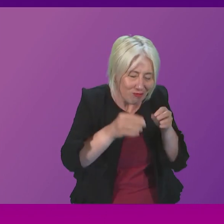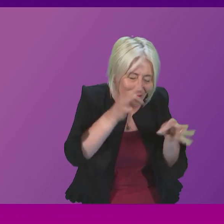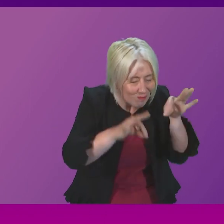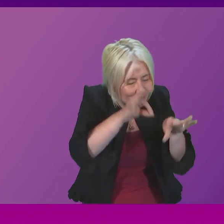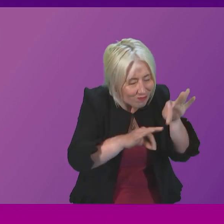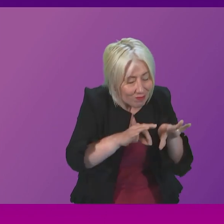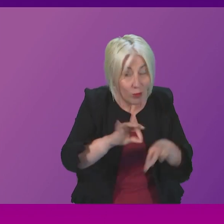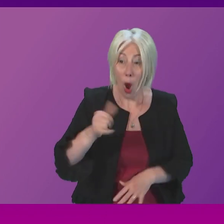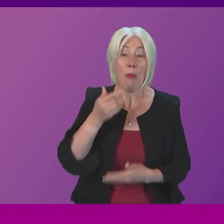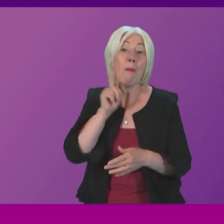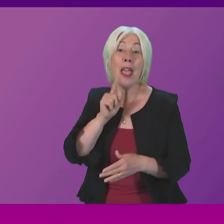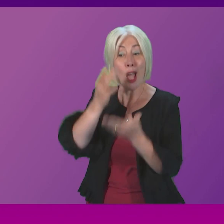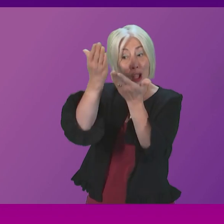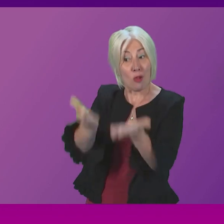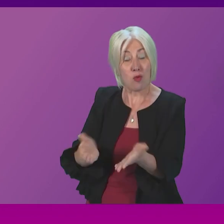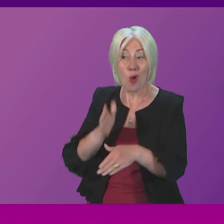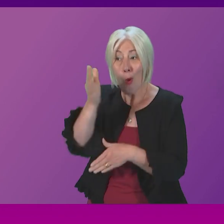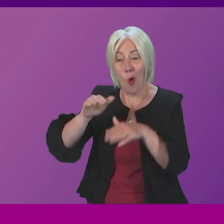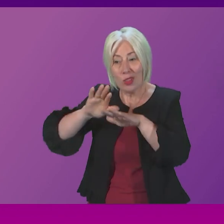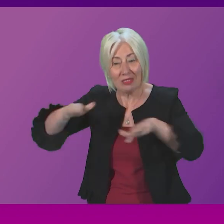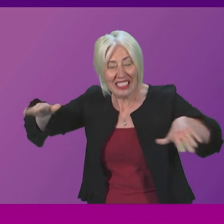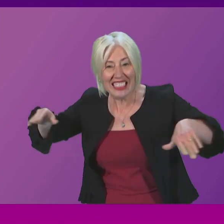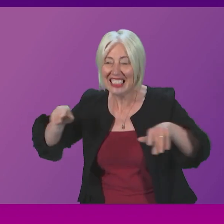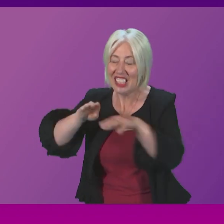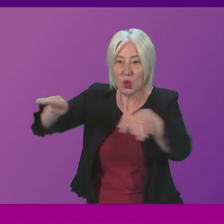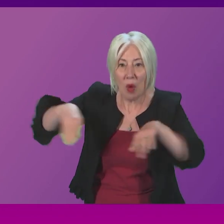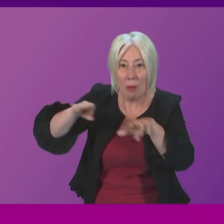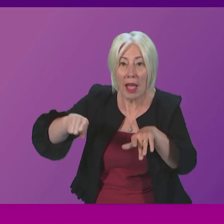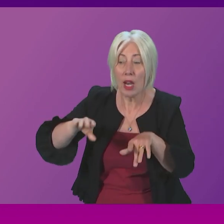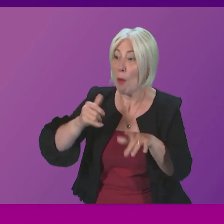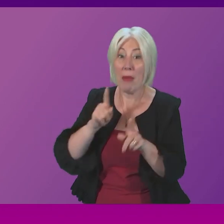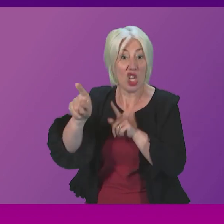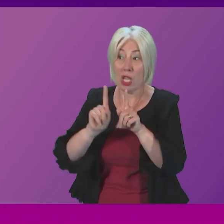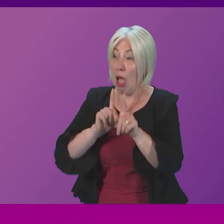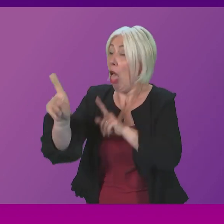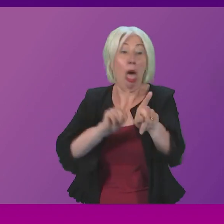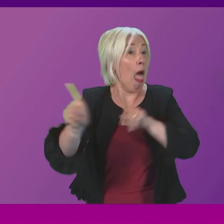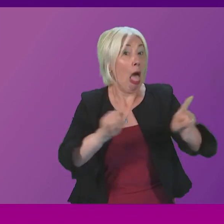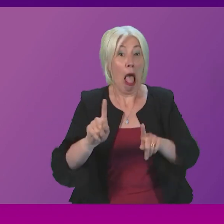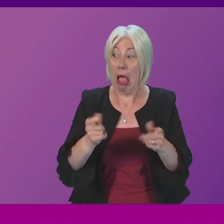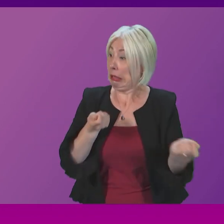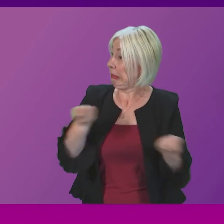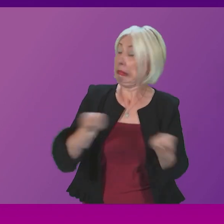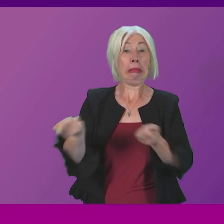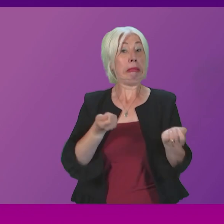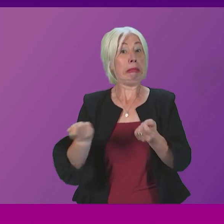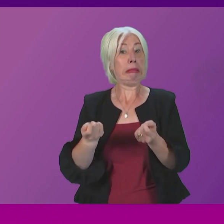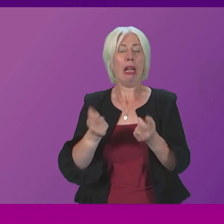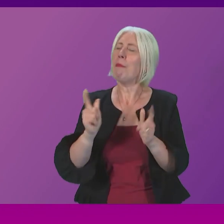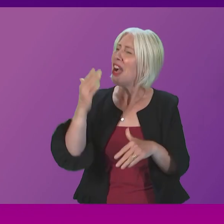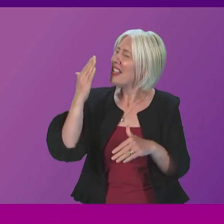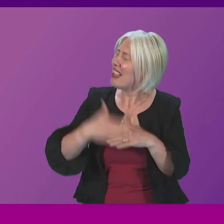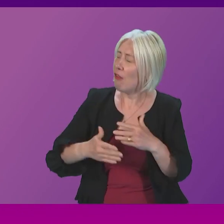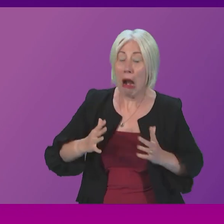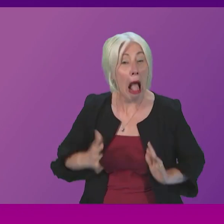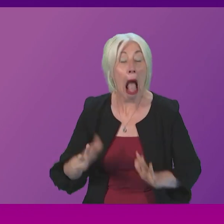a sea bather, or one who dashes hither and thither, hudding it all together, and never gets fashed, never gets into